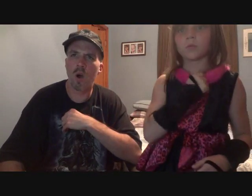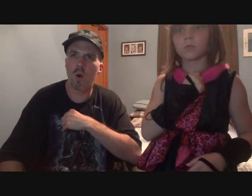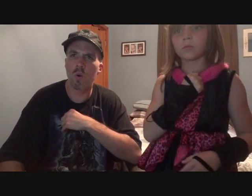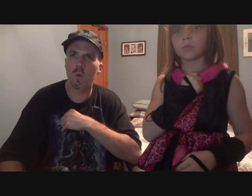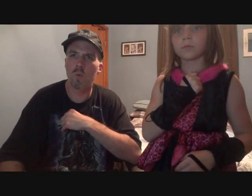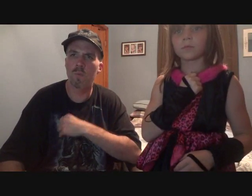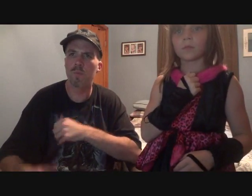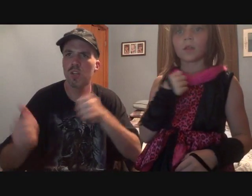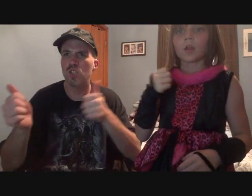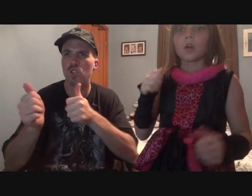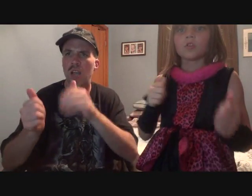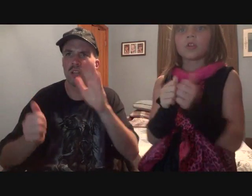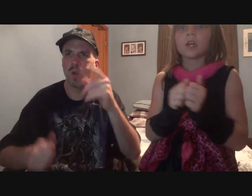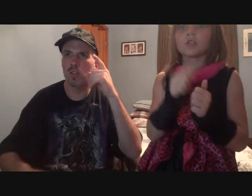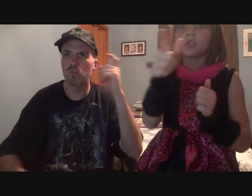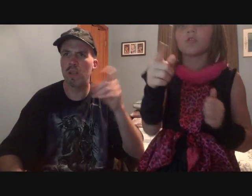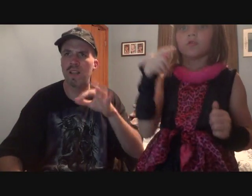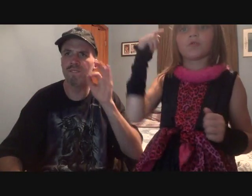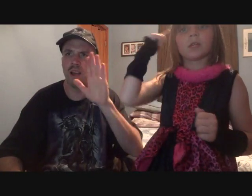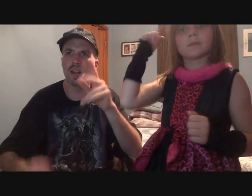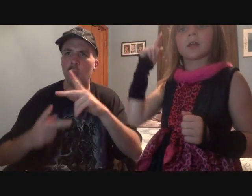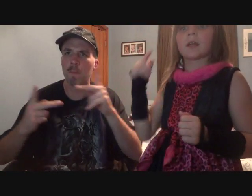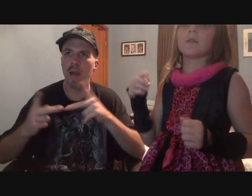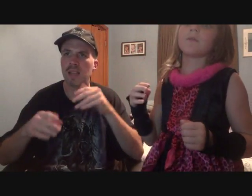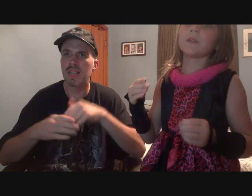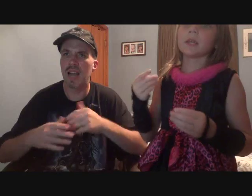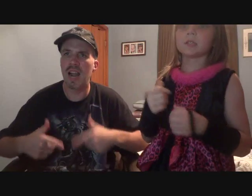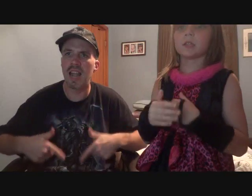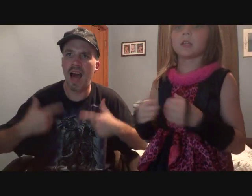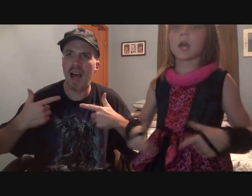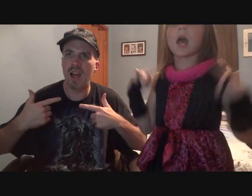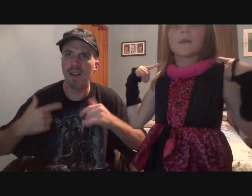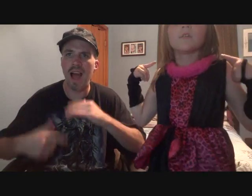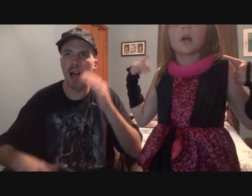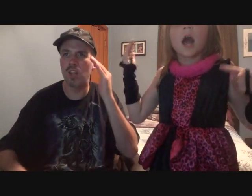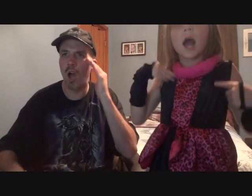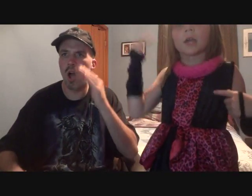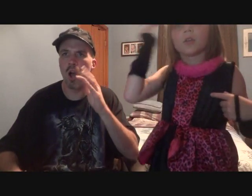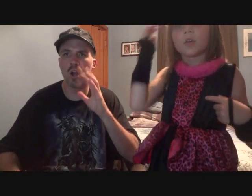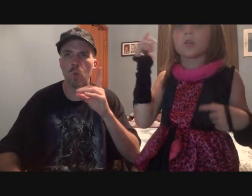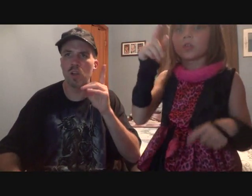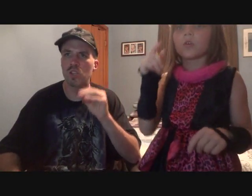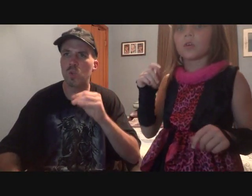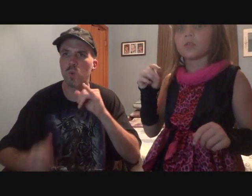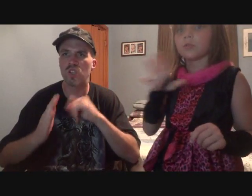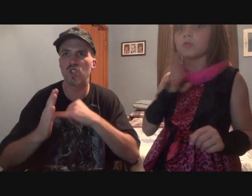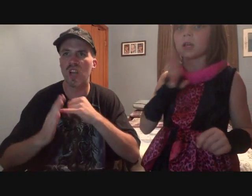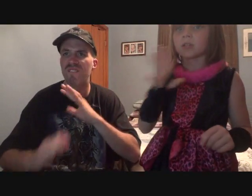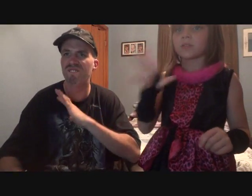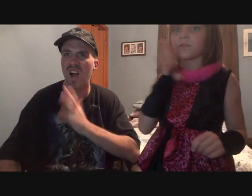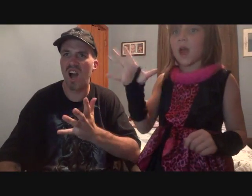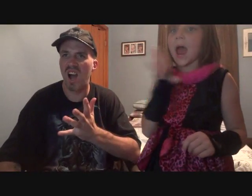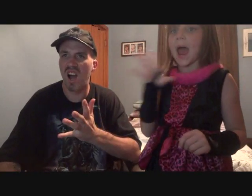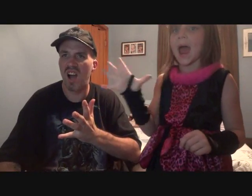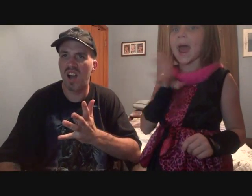Chase your dreams Find your place in life I know you do just fine